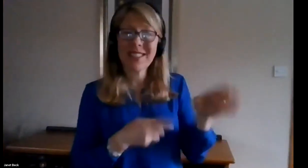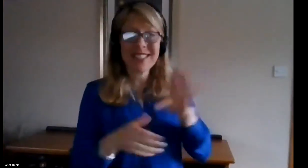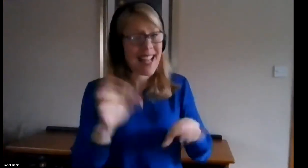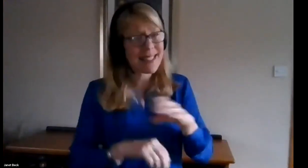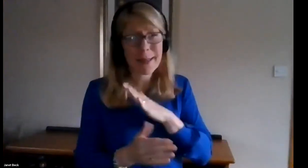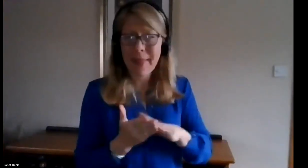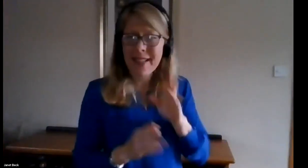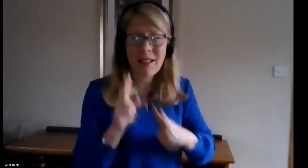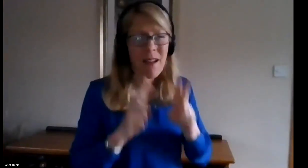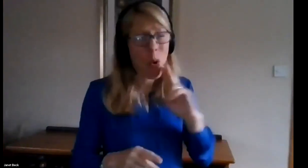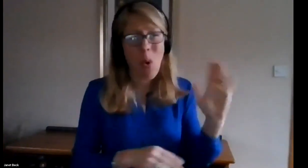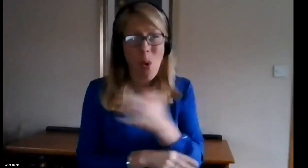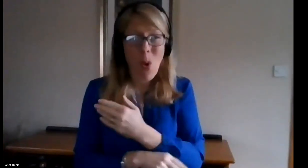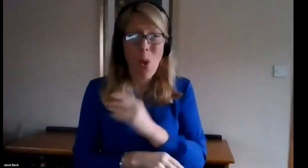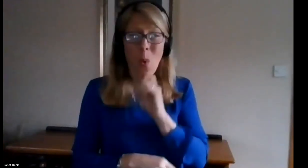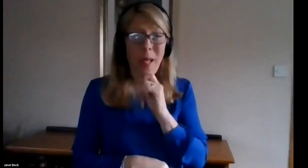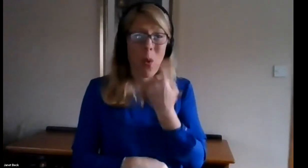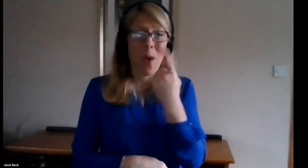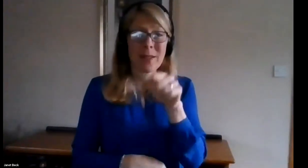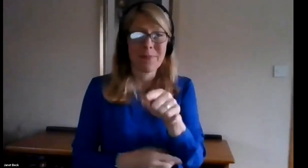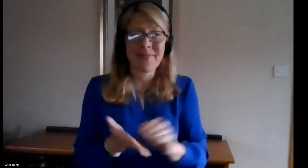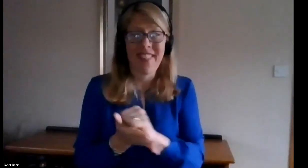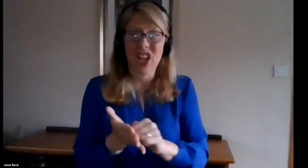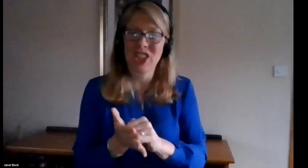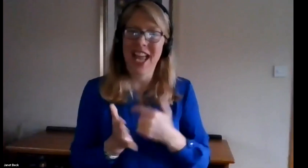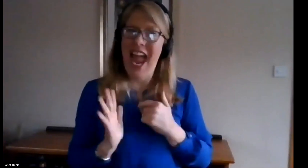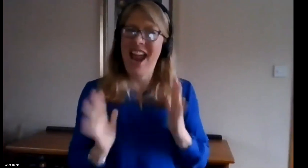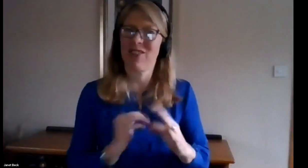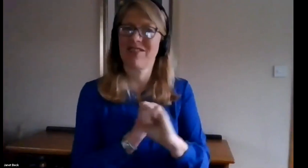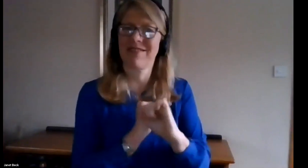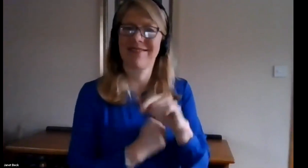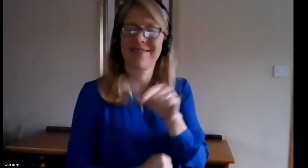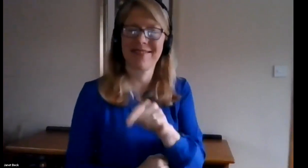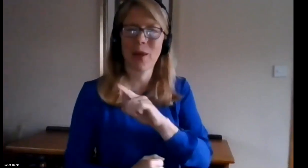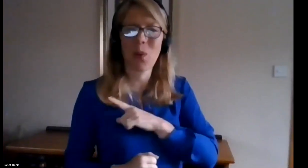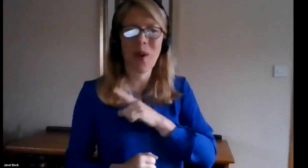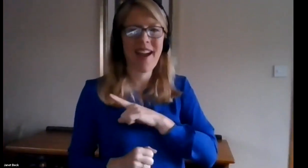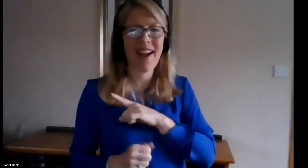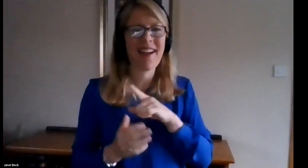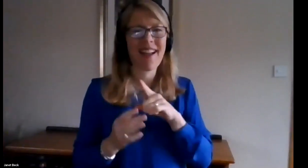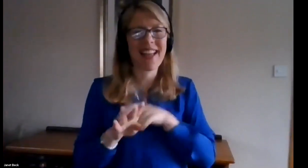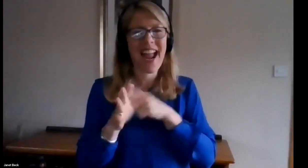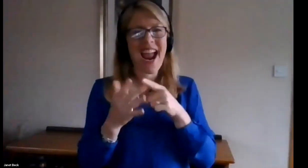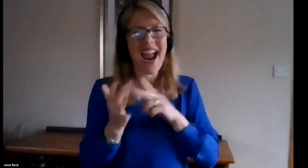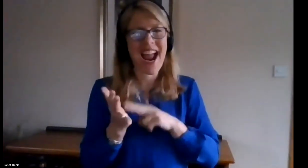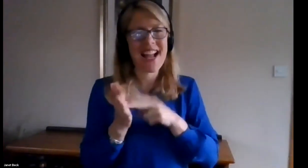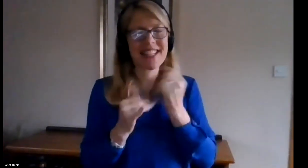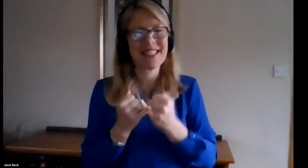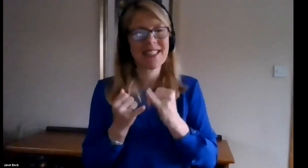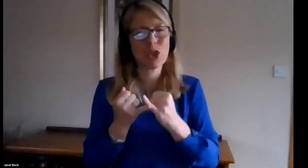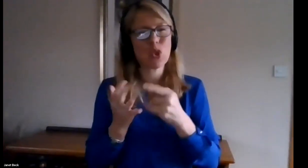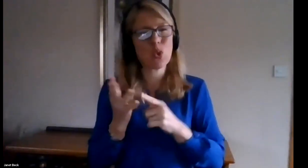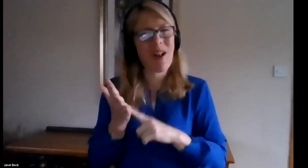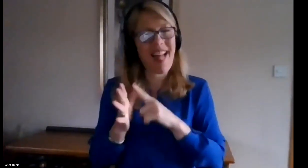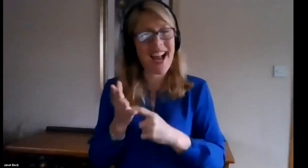be one on Thursday that I have a vested interest in promoting, which will be an event with Yanis Soulakis, who I'm currently working with, which